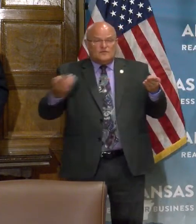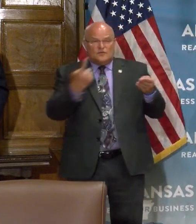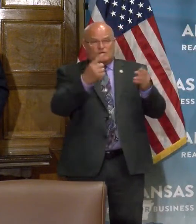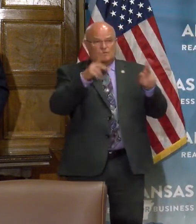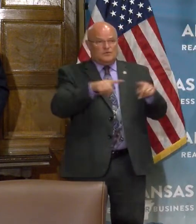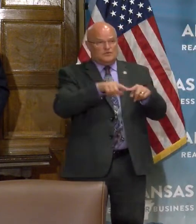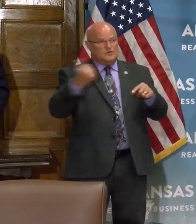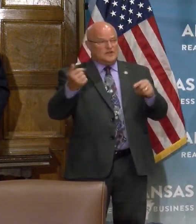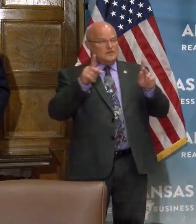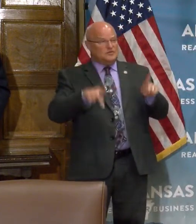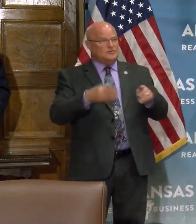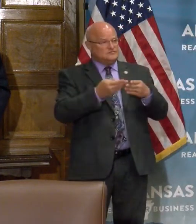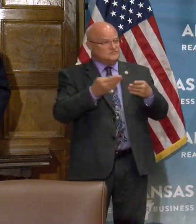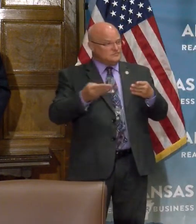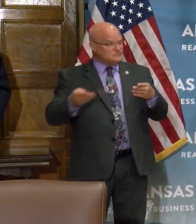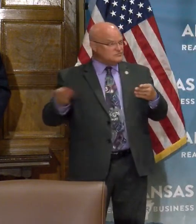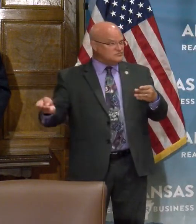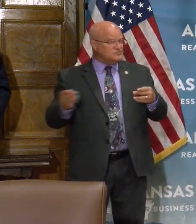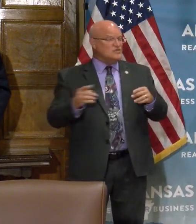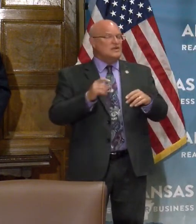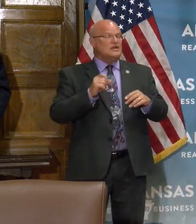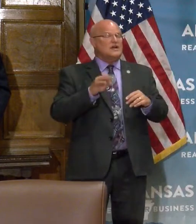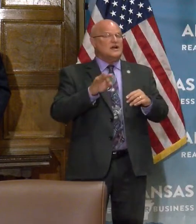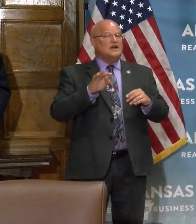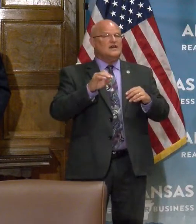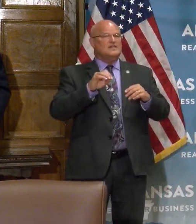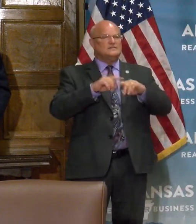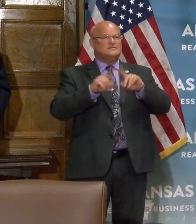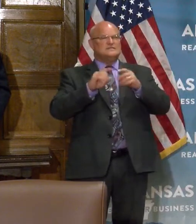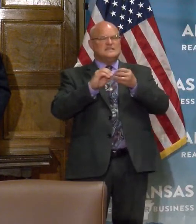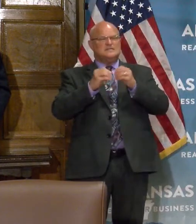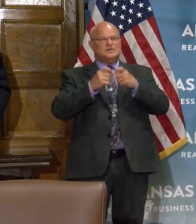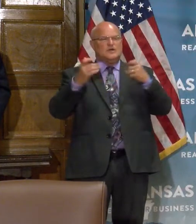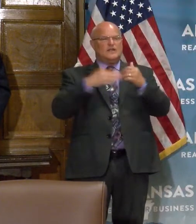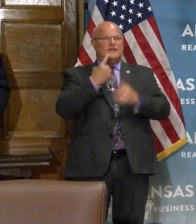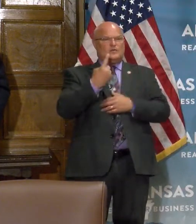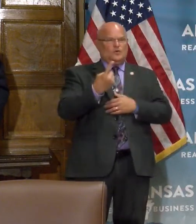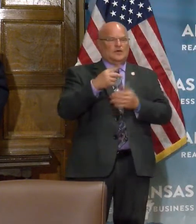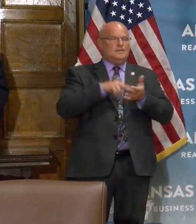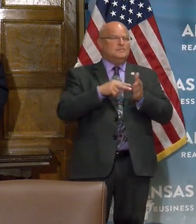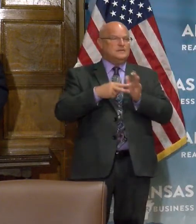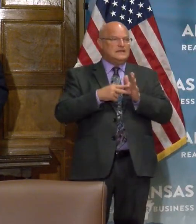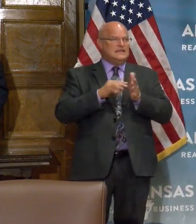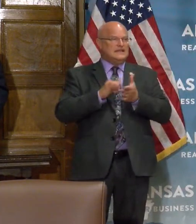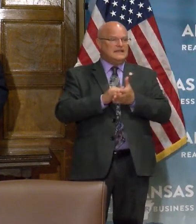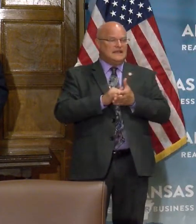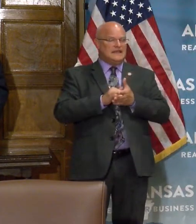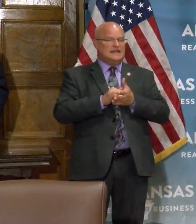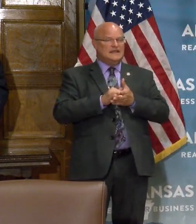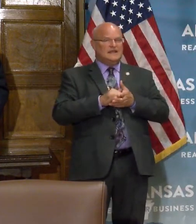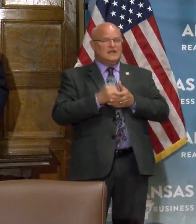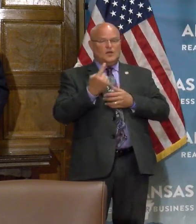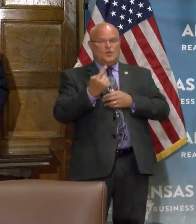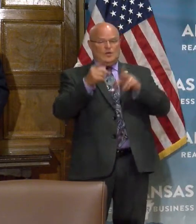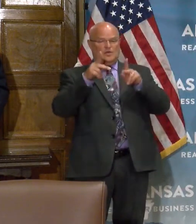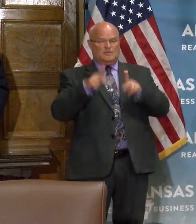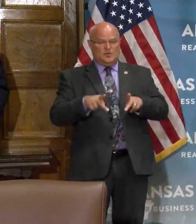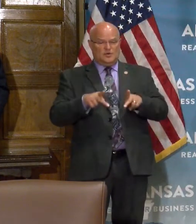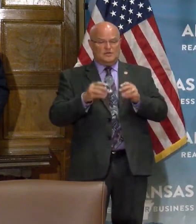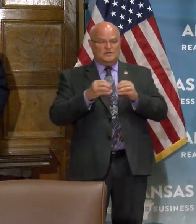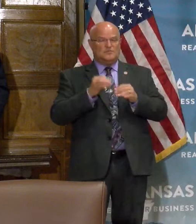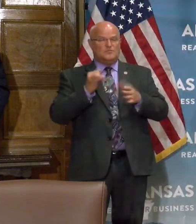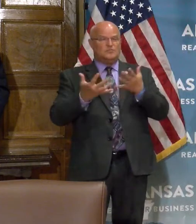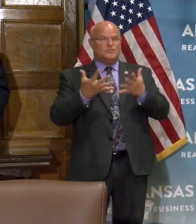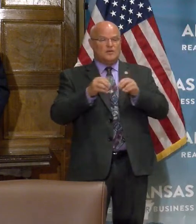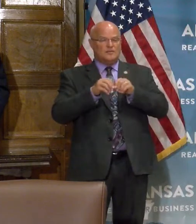individual to another, a number greater than 1, meaning that each infected person is more